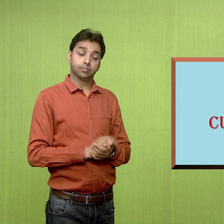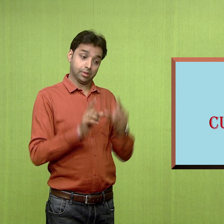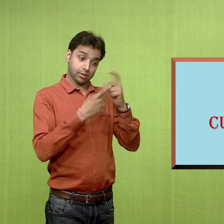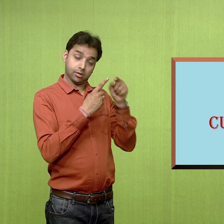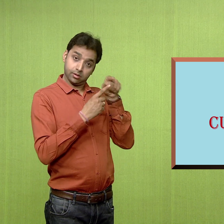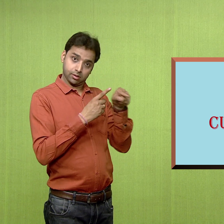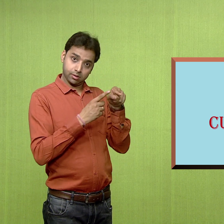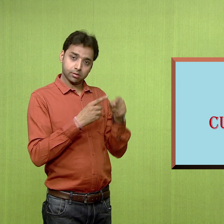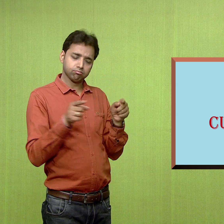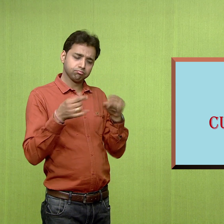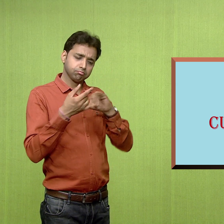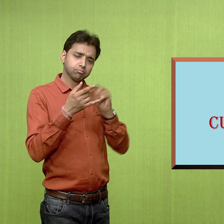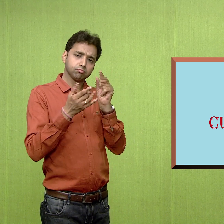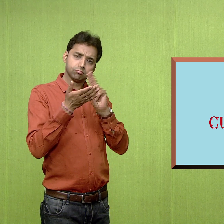Culture is the sum